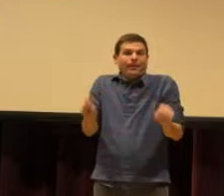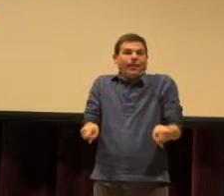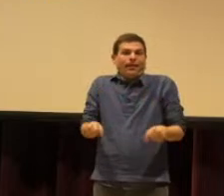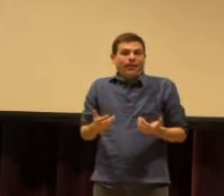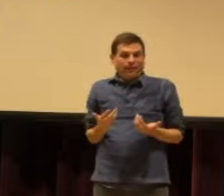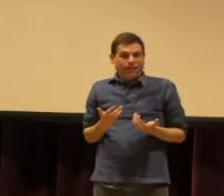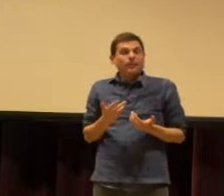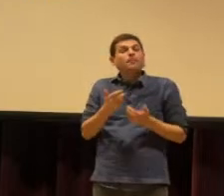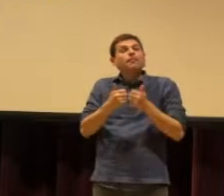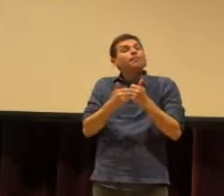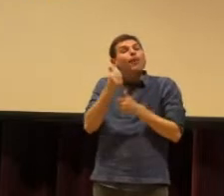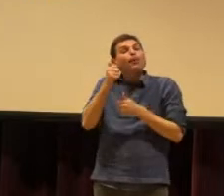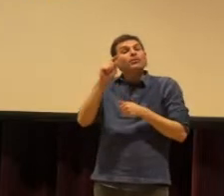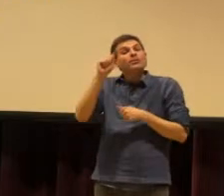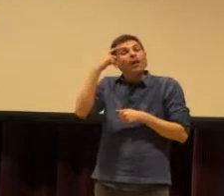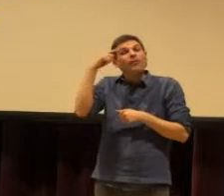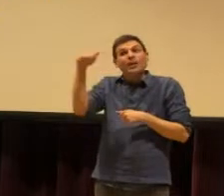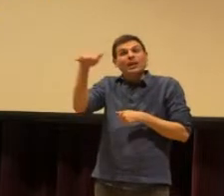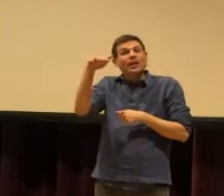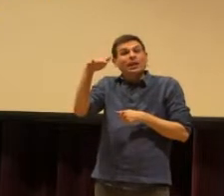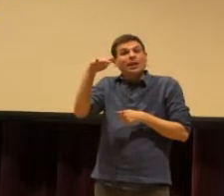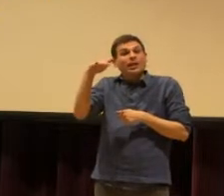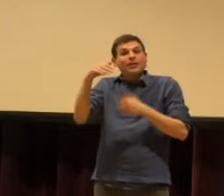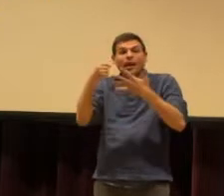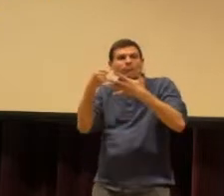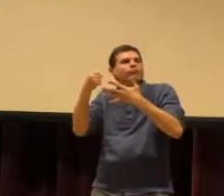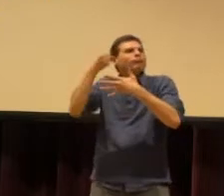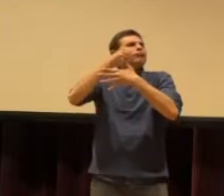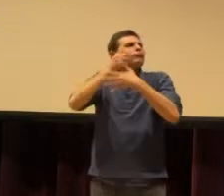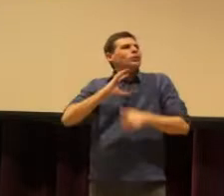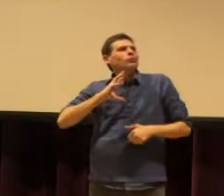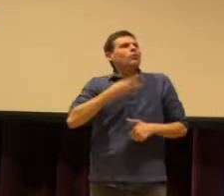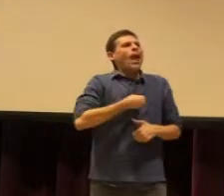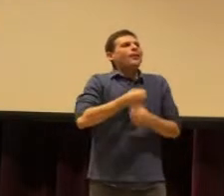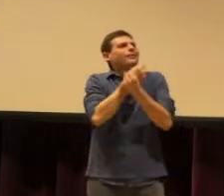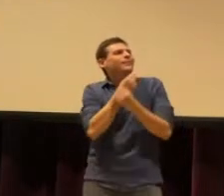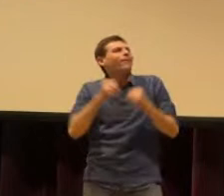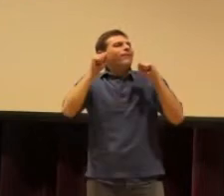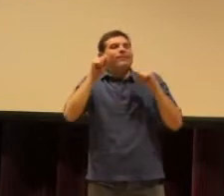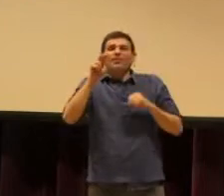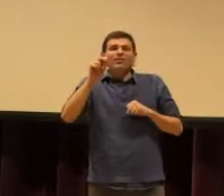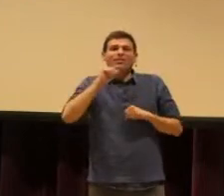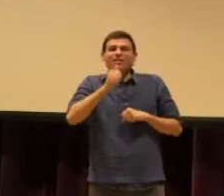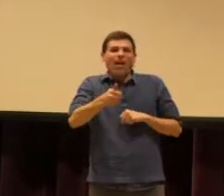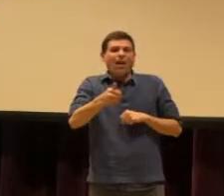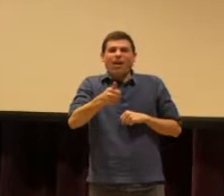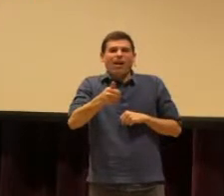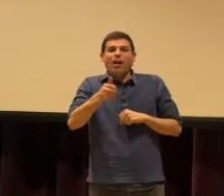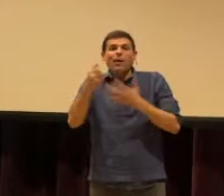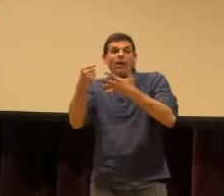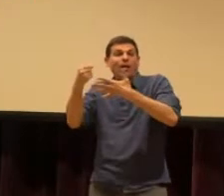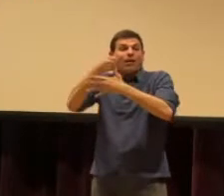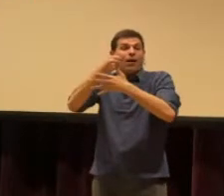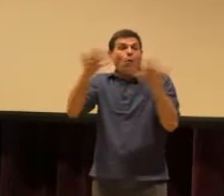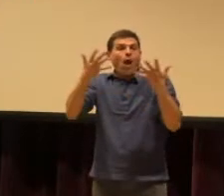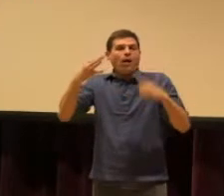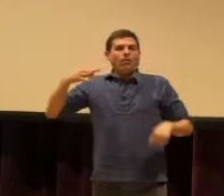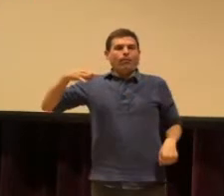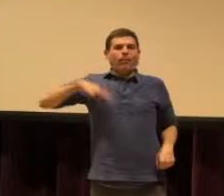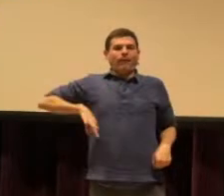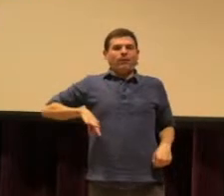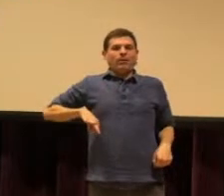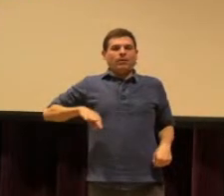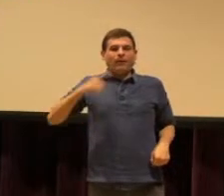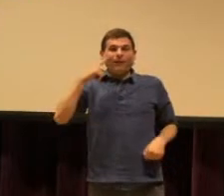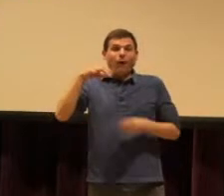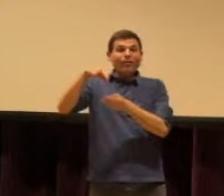in there with our safety in their brains. They're going with how can this benefit them in the upcoming elections? How